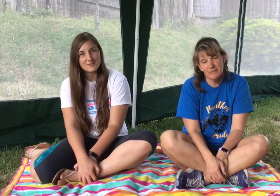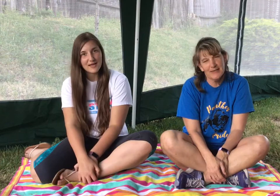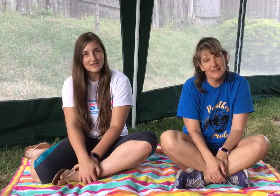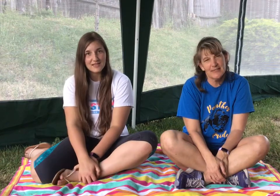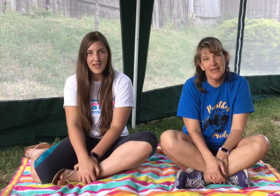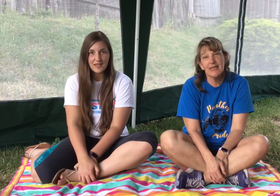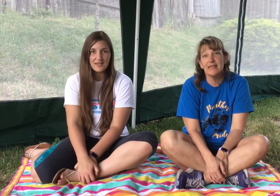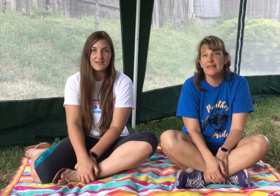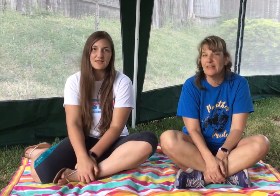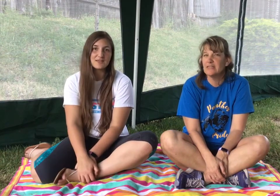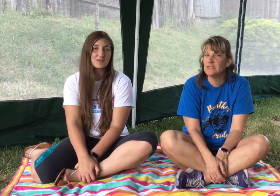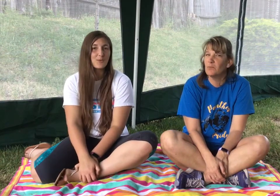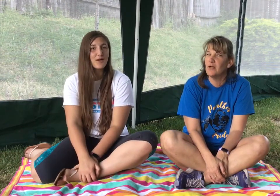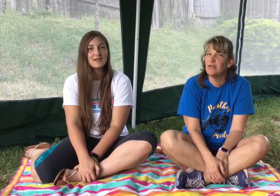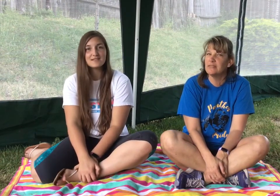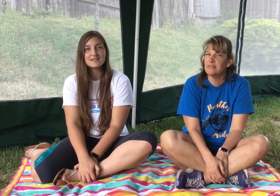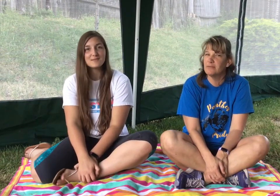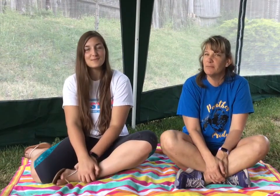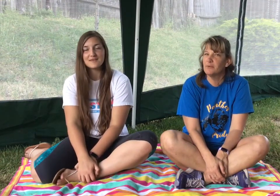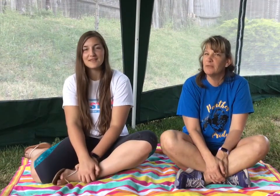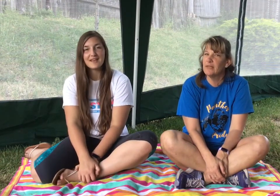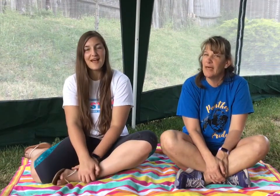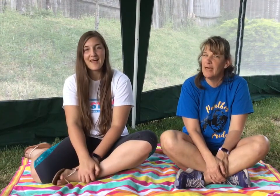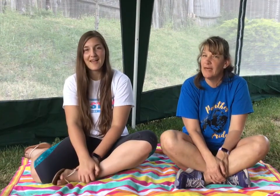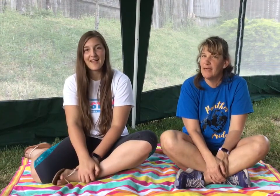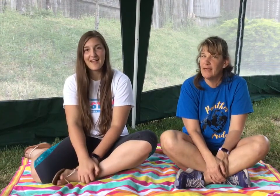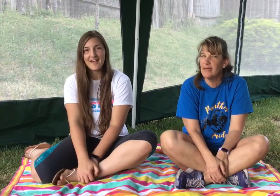by saying this one simple